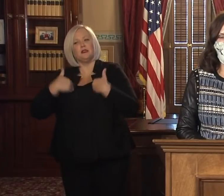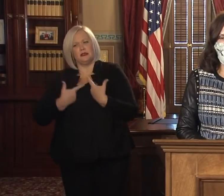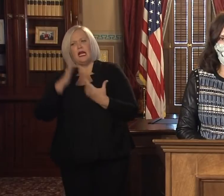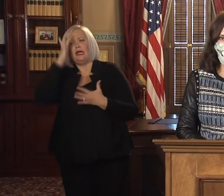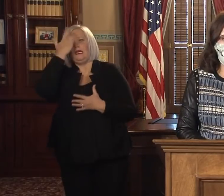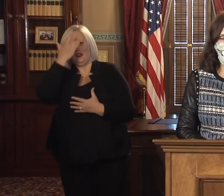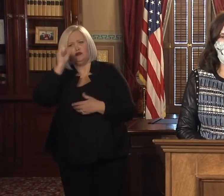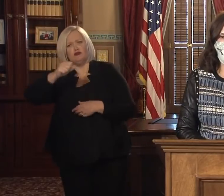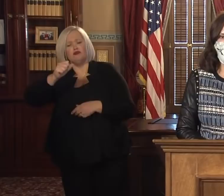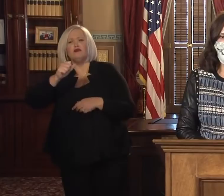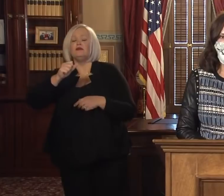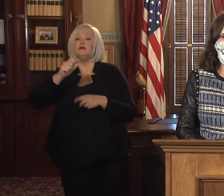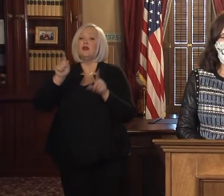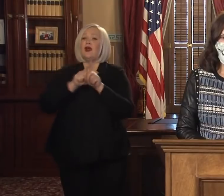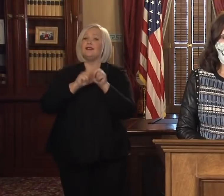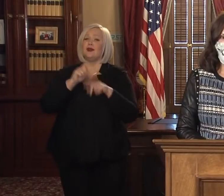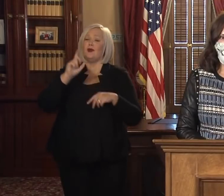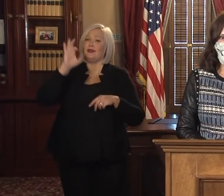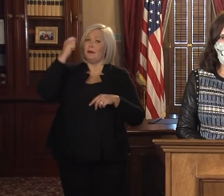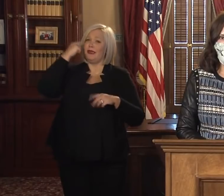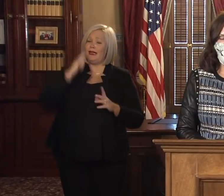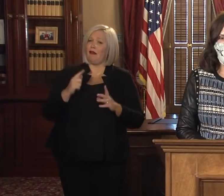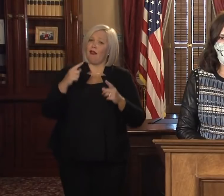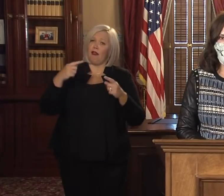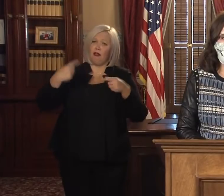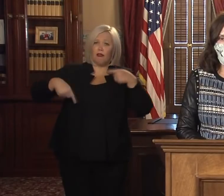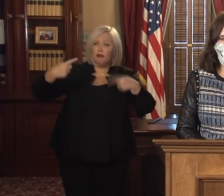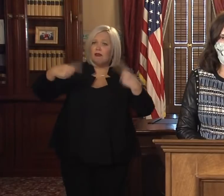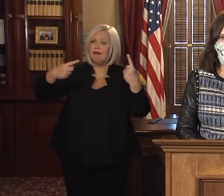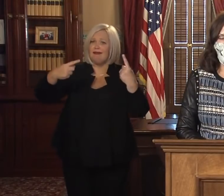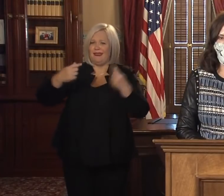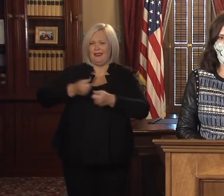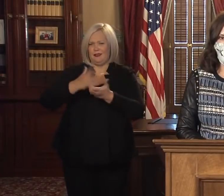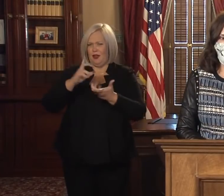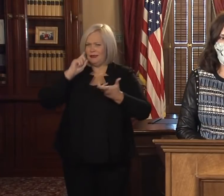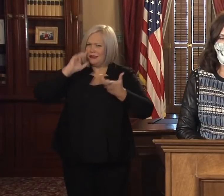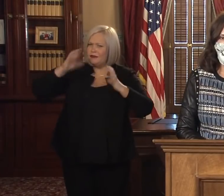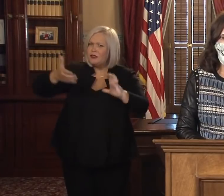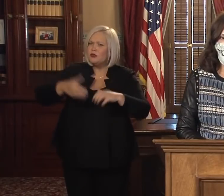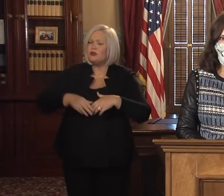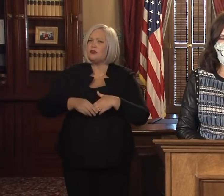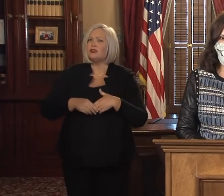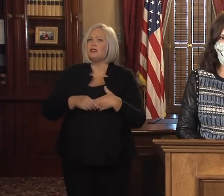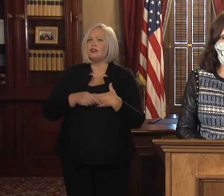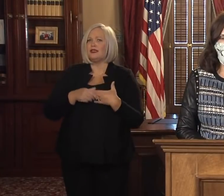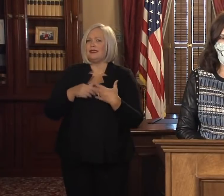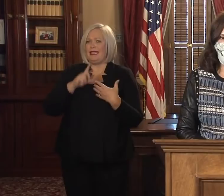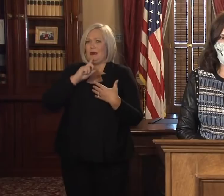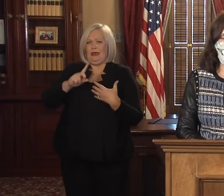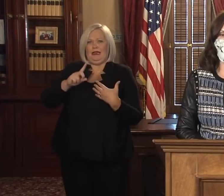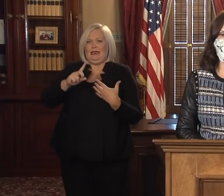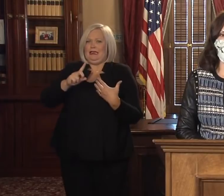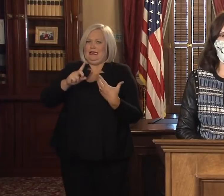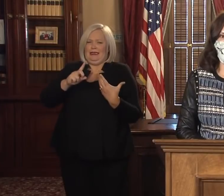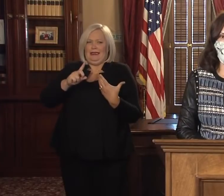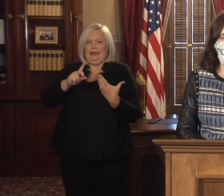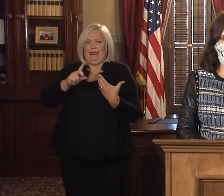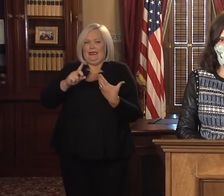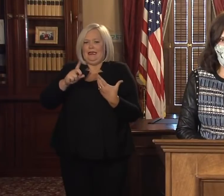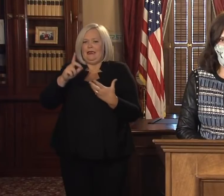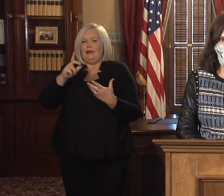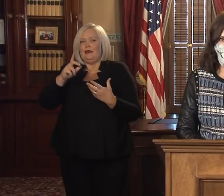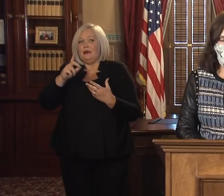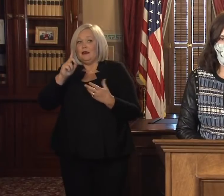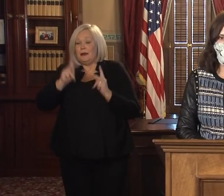the political rhetoric has created a lot of confusion and unnecessary suspicion around